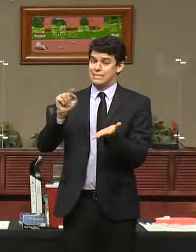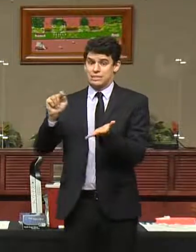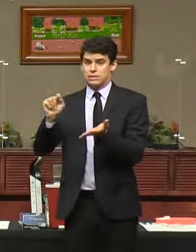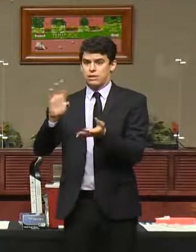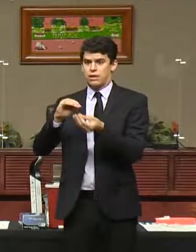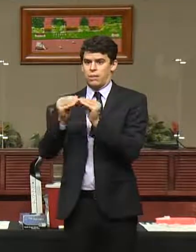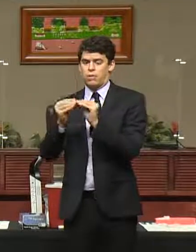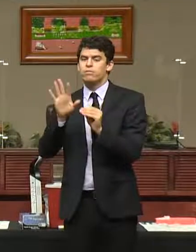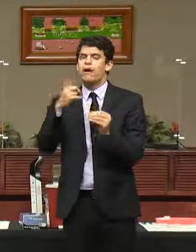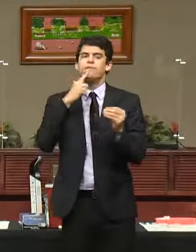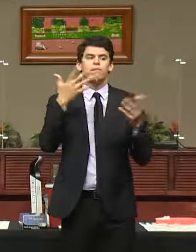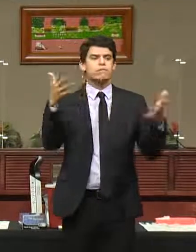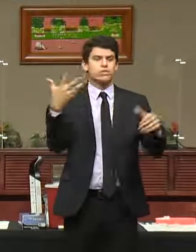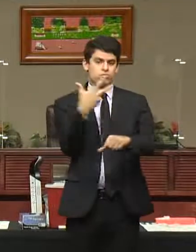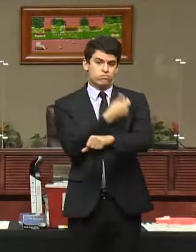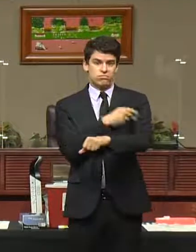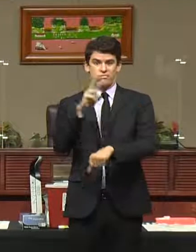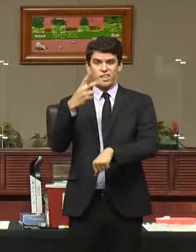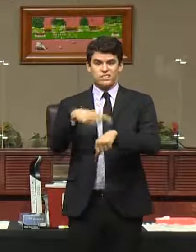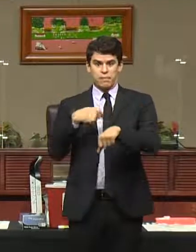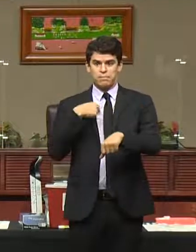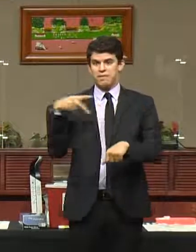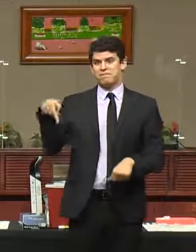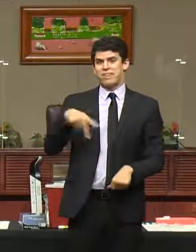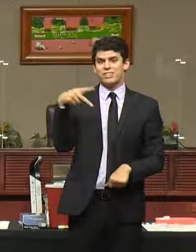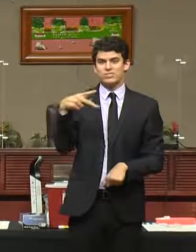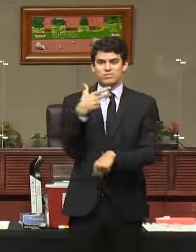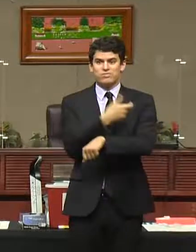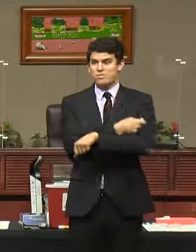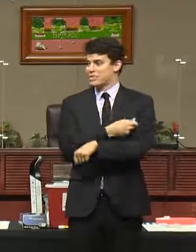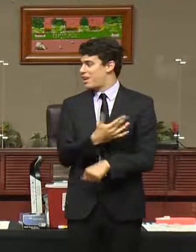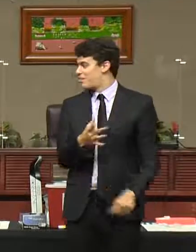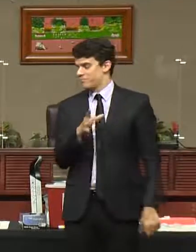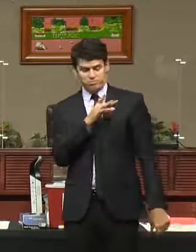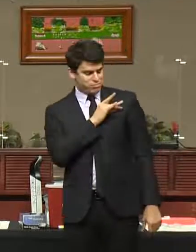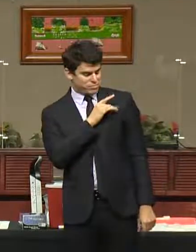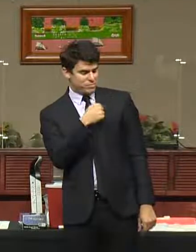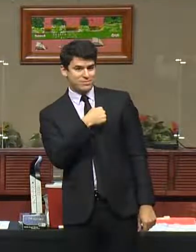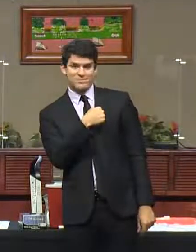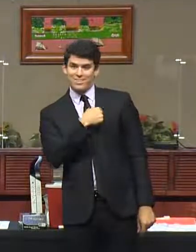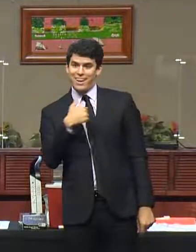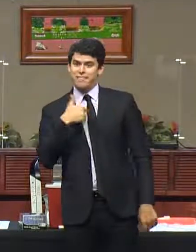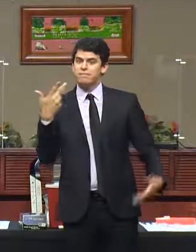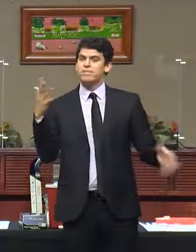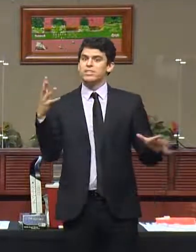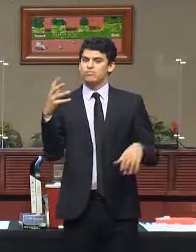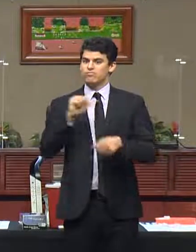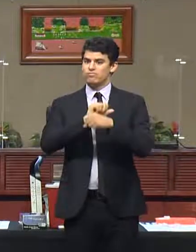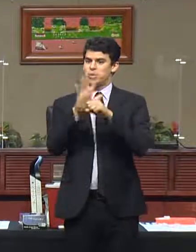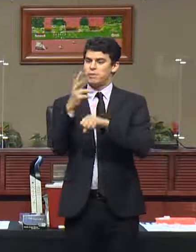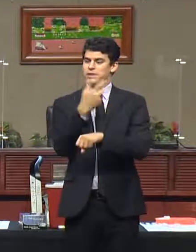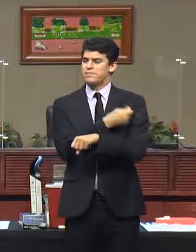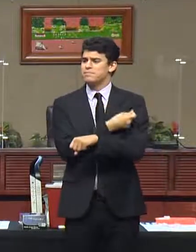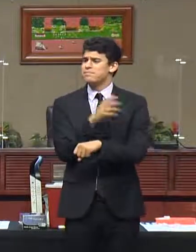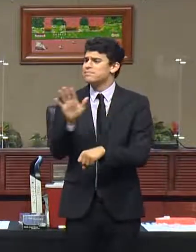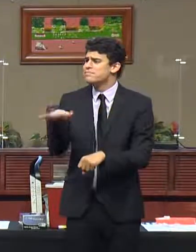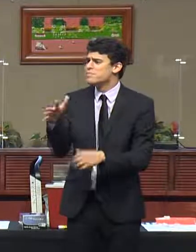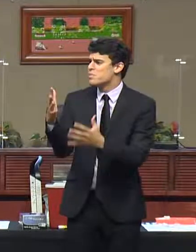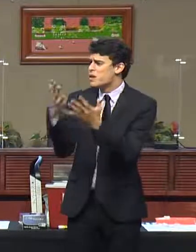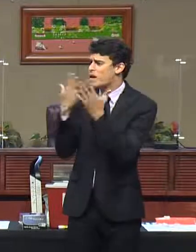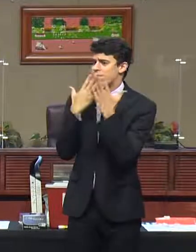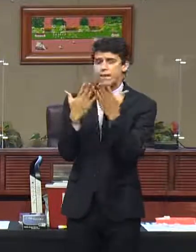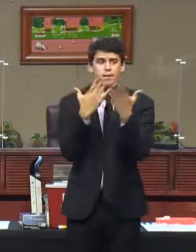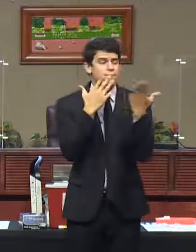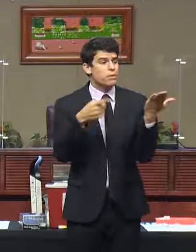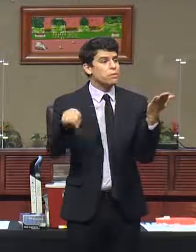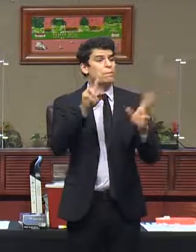my second shot of the Pfizer vaccine on Monday. I've got my sticker on, and I just want to thank everybody that's involved in that